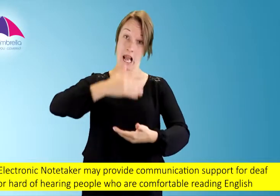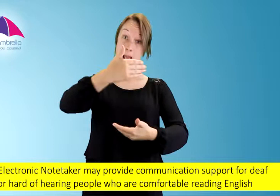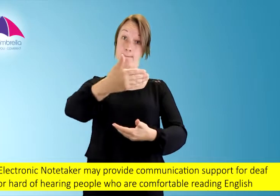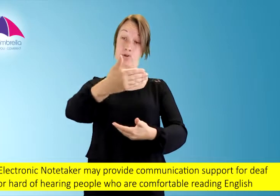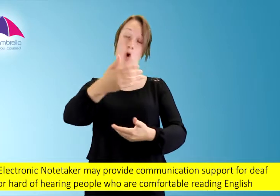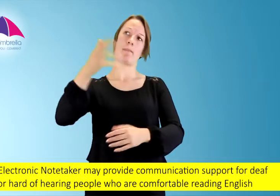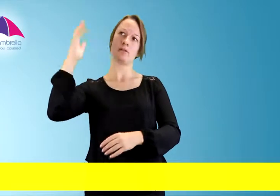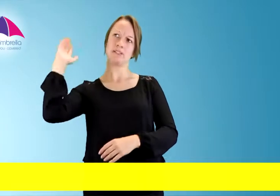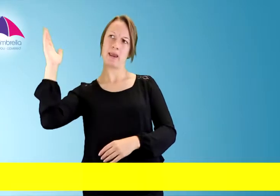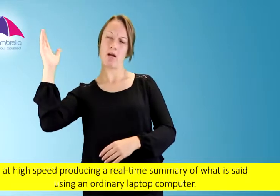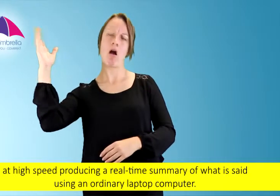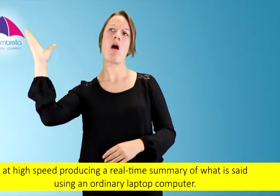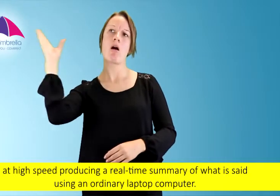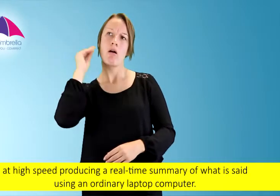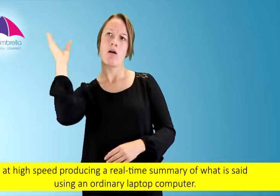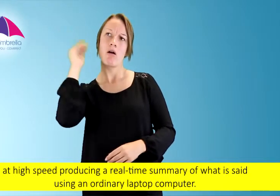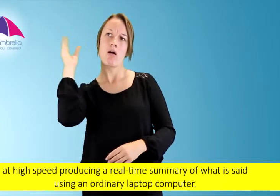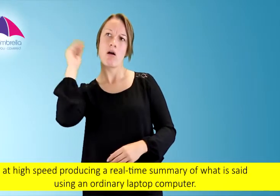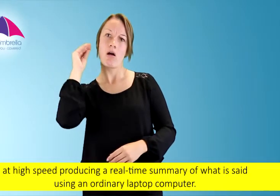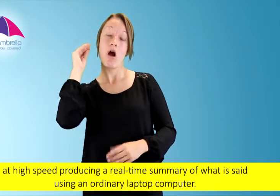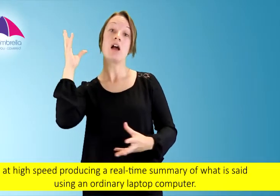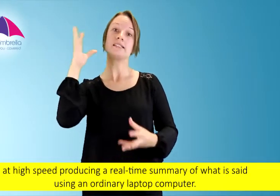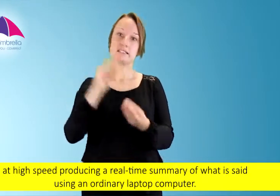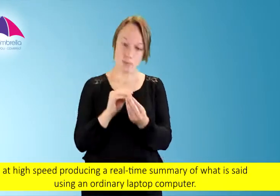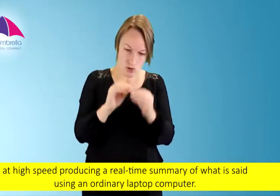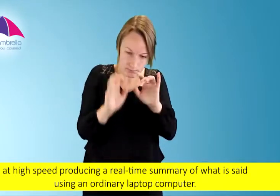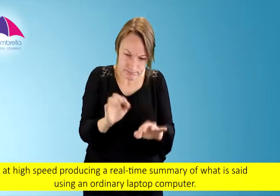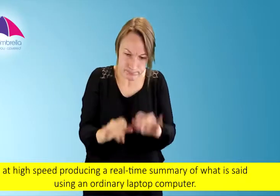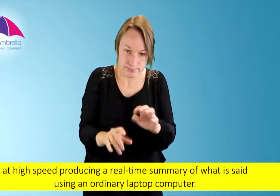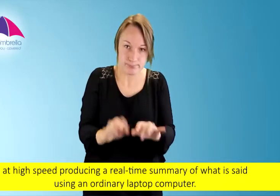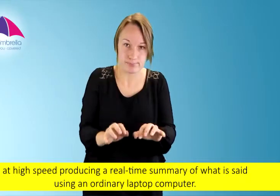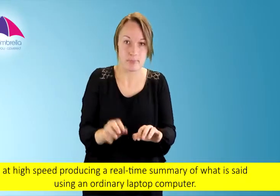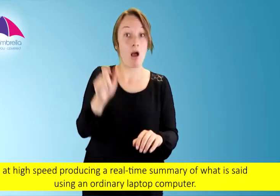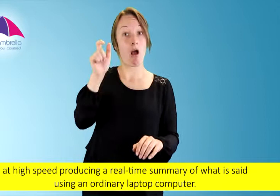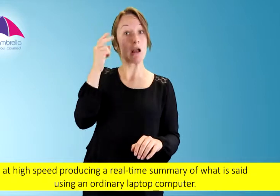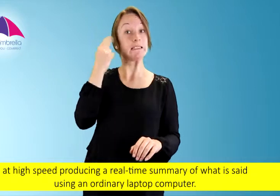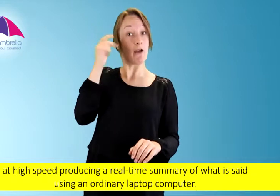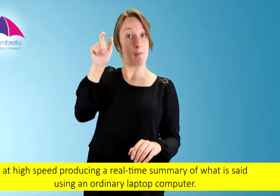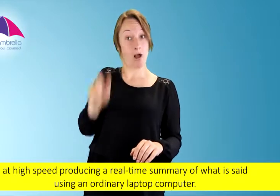speed, produced in a real-time summary of what is said using an ordinary laptop computer.